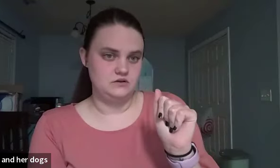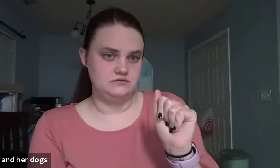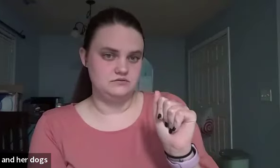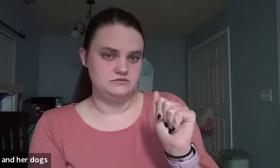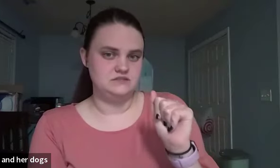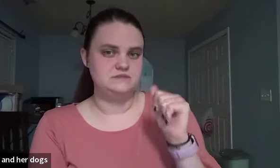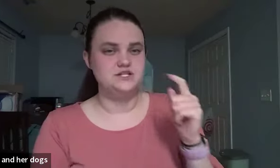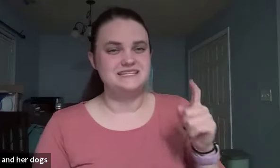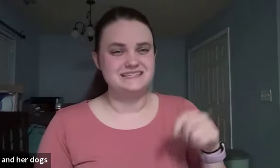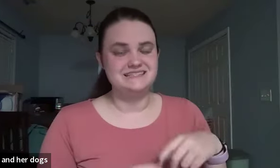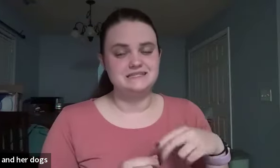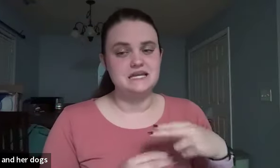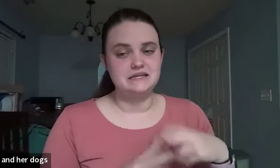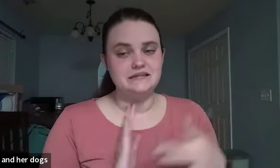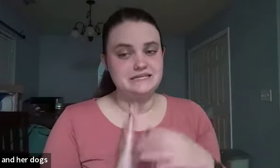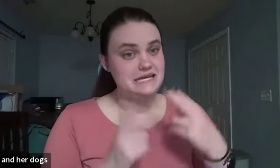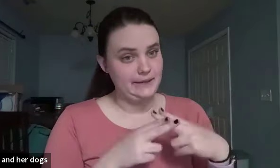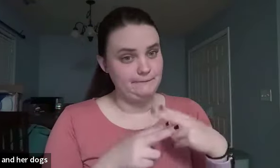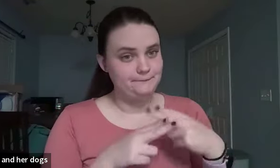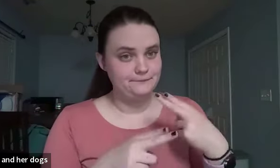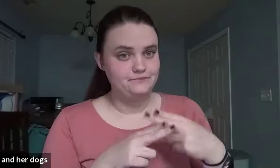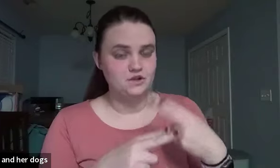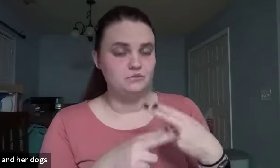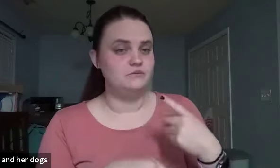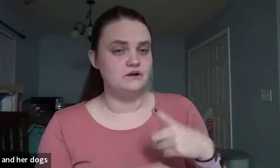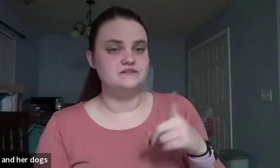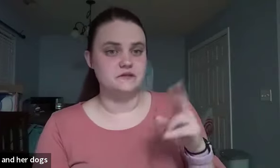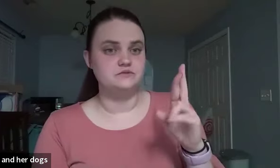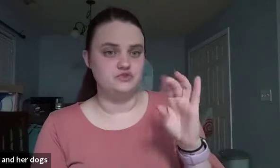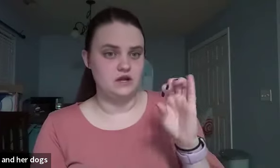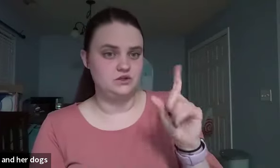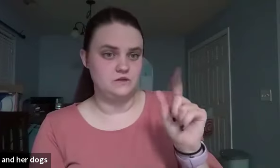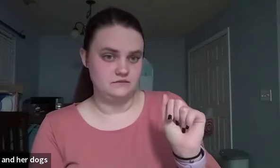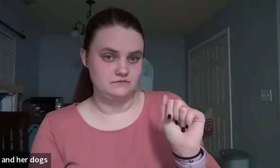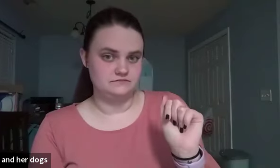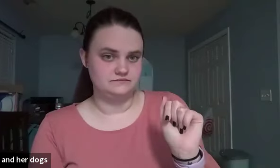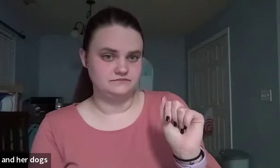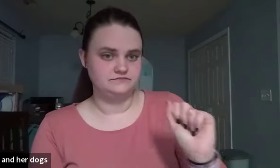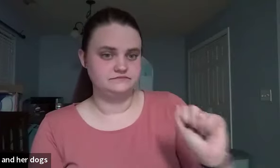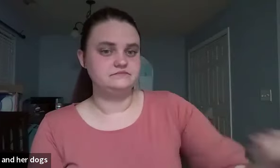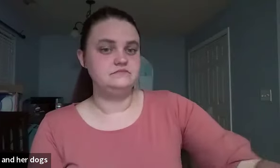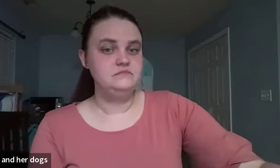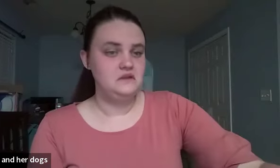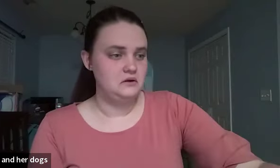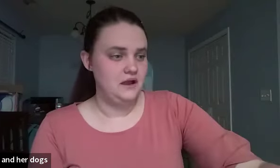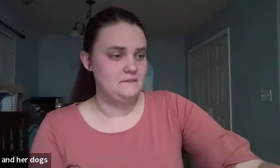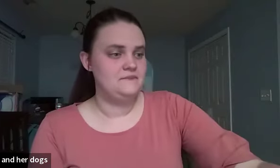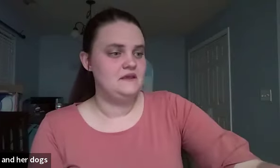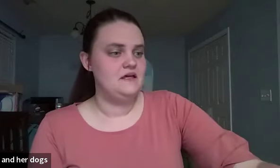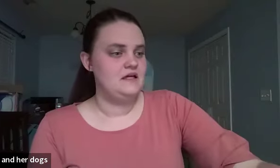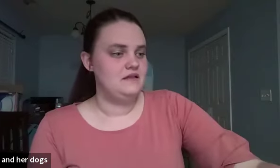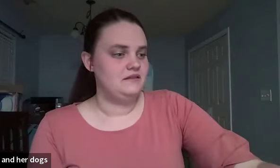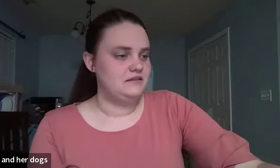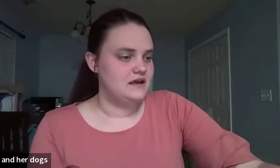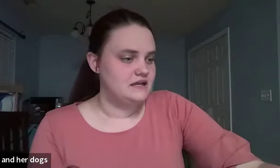Dracula, especially since it's technically his name. You would want to spell Dracula. Okay.